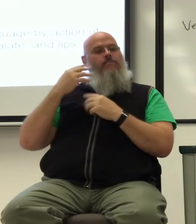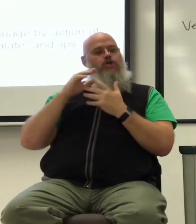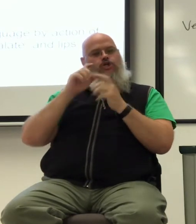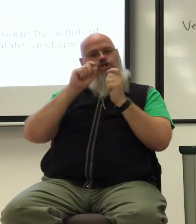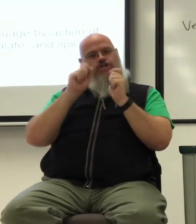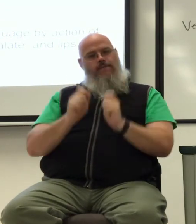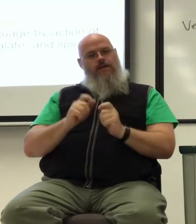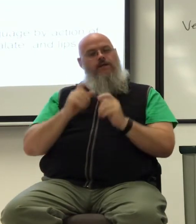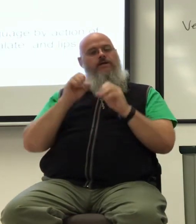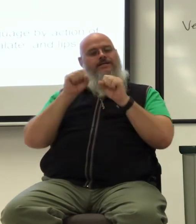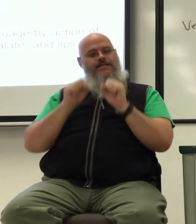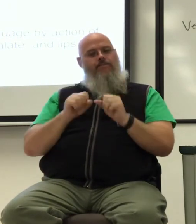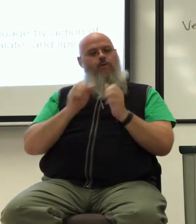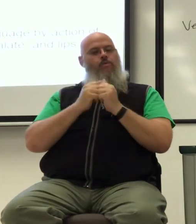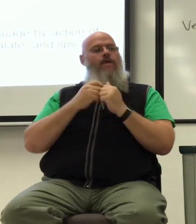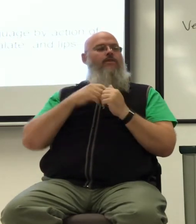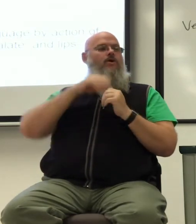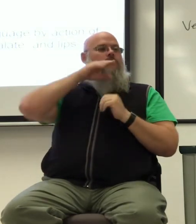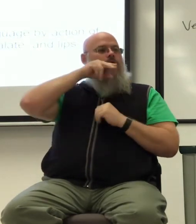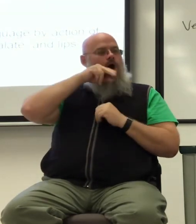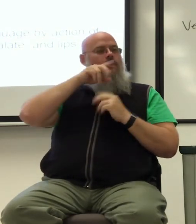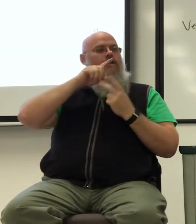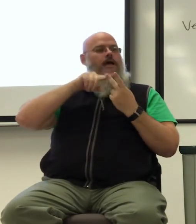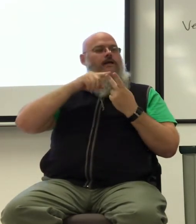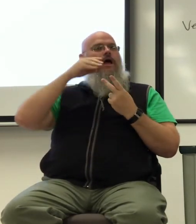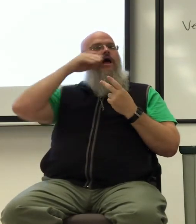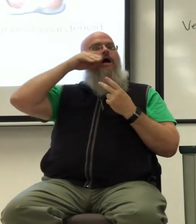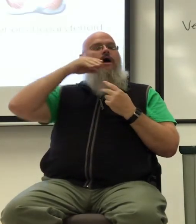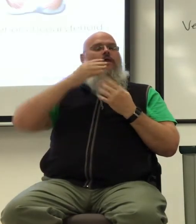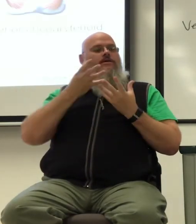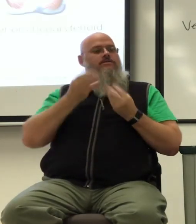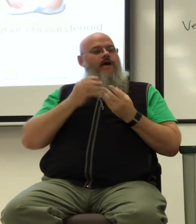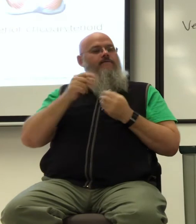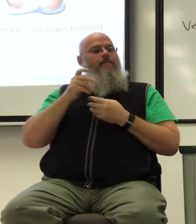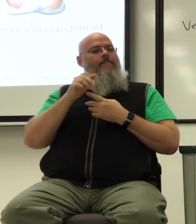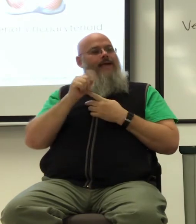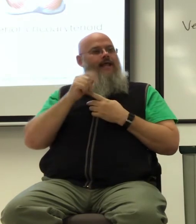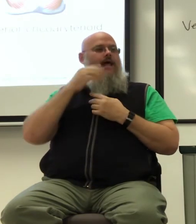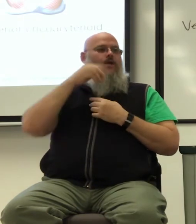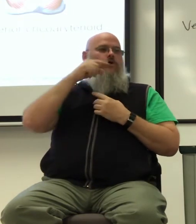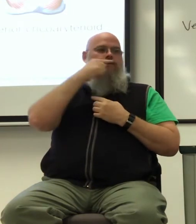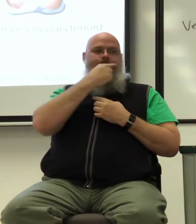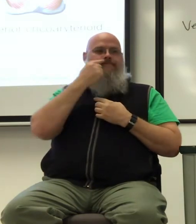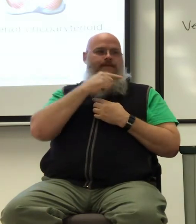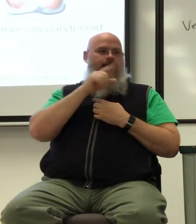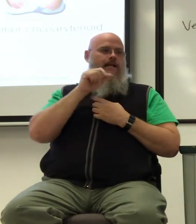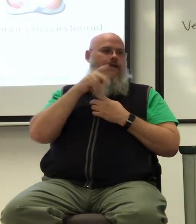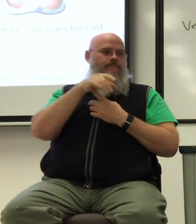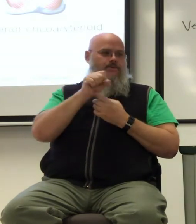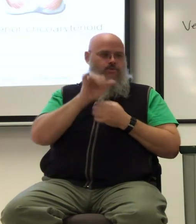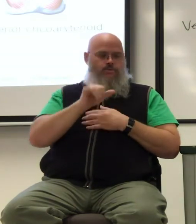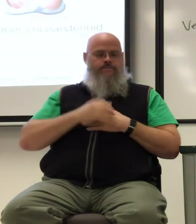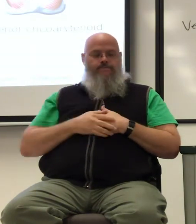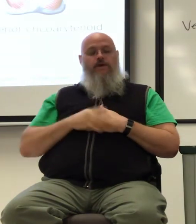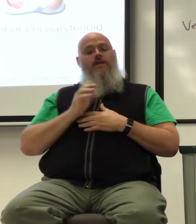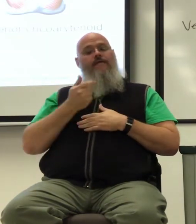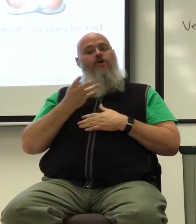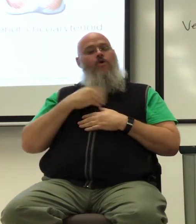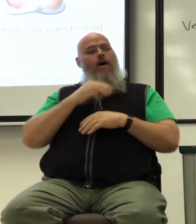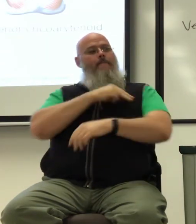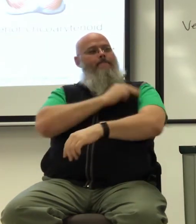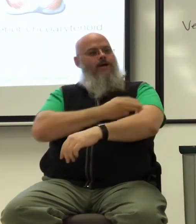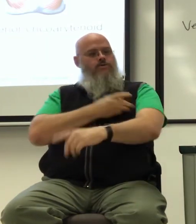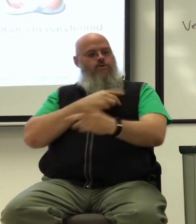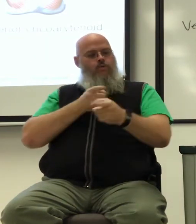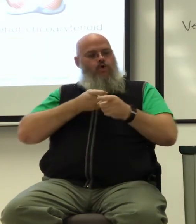it with the action of your tongue, soft palate, and lips. Okay. Now there's a couple of muscles I want you to know that control